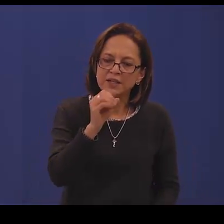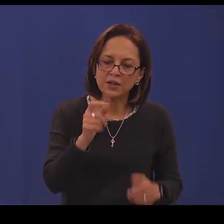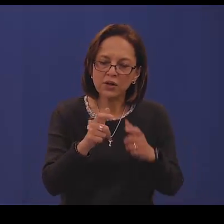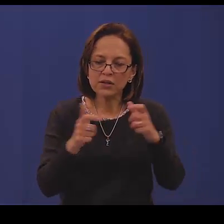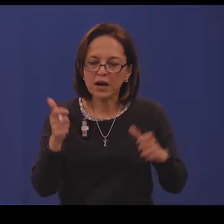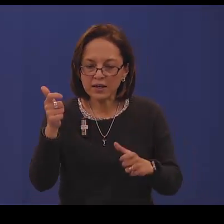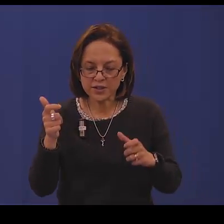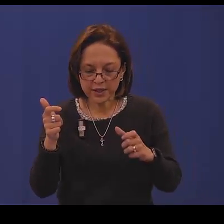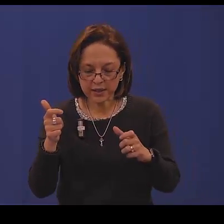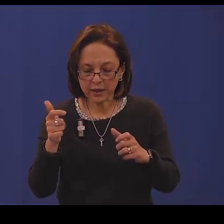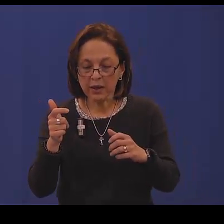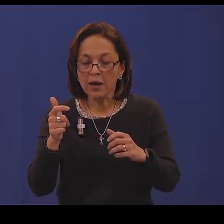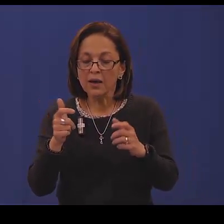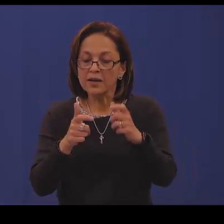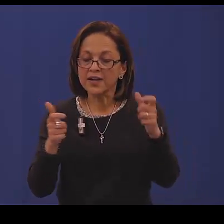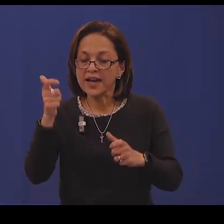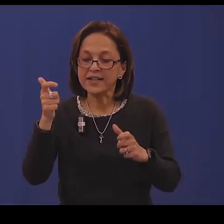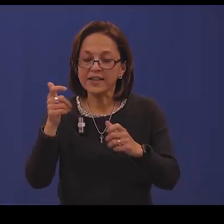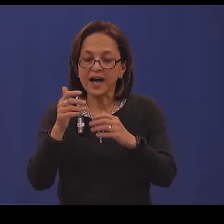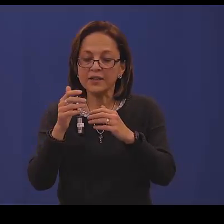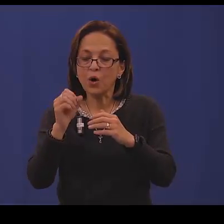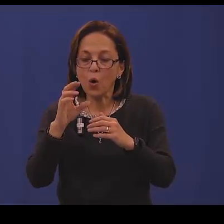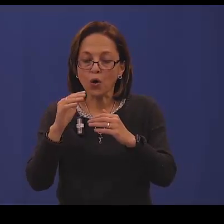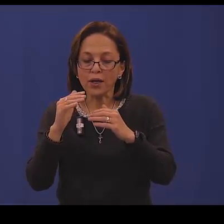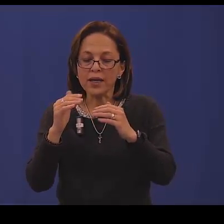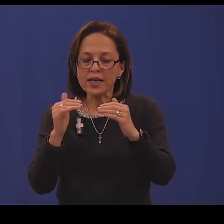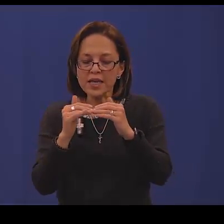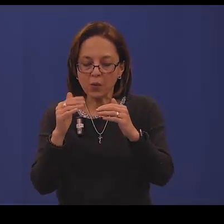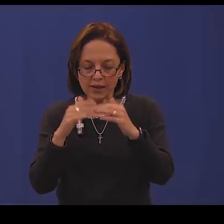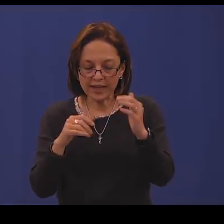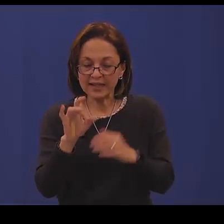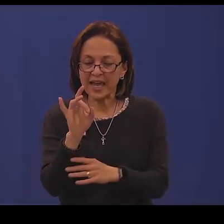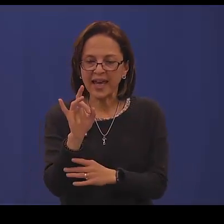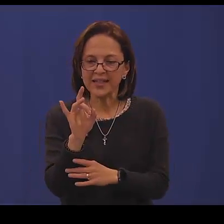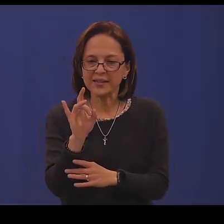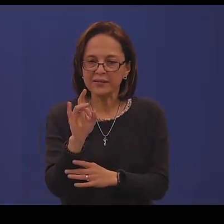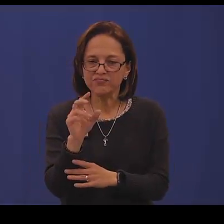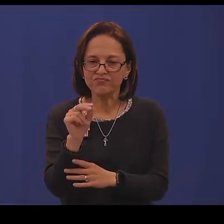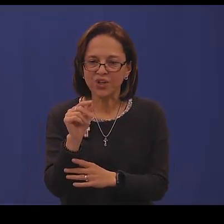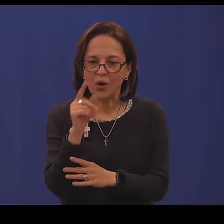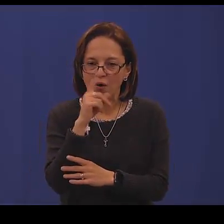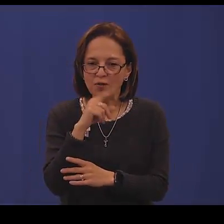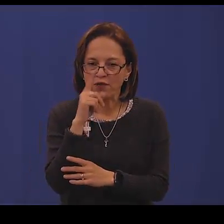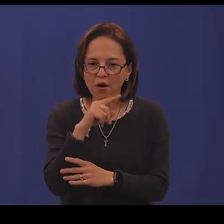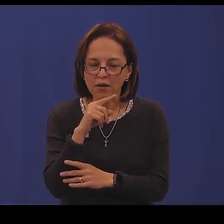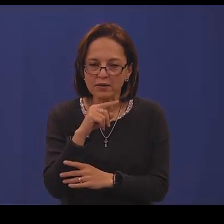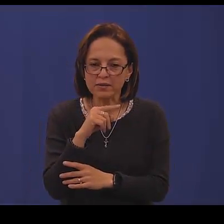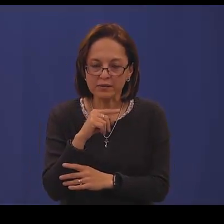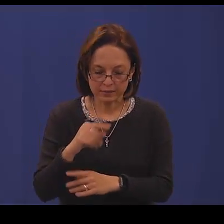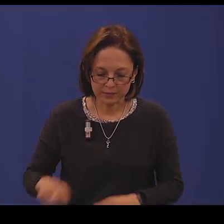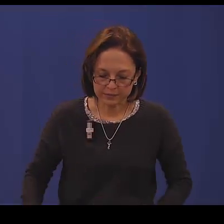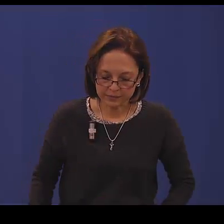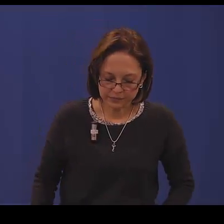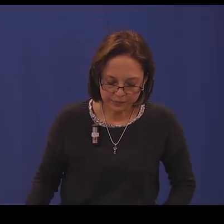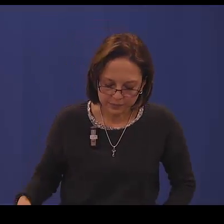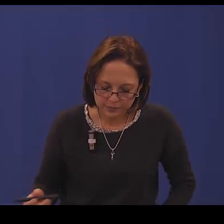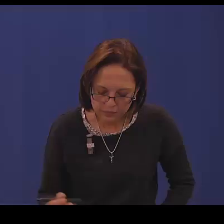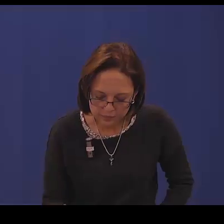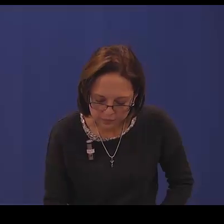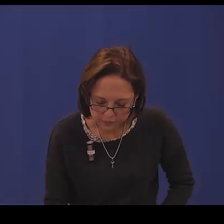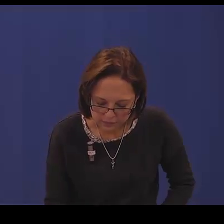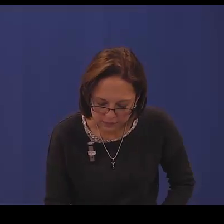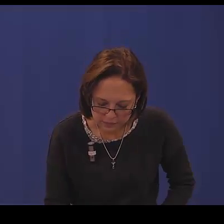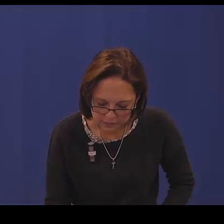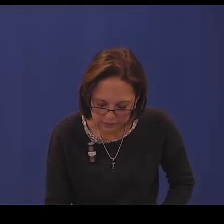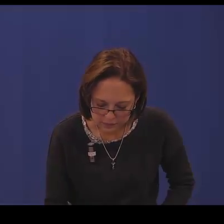function is 0 larger, greater than, or equal than 8? No, false.